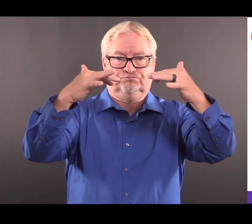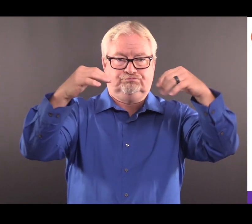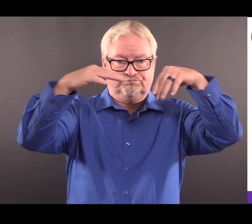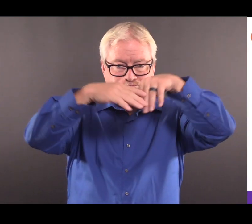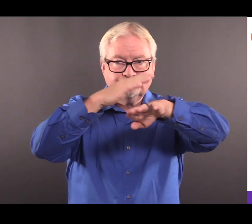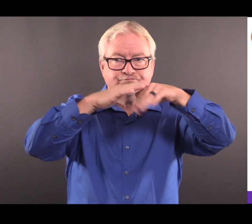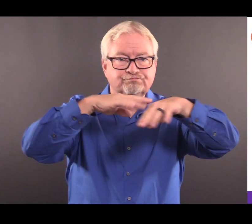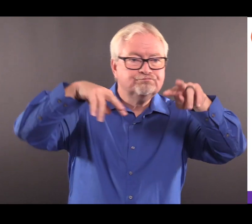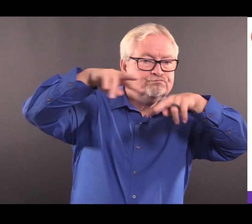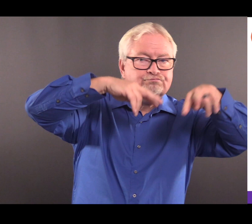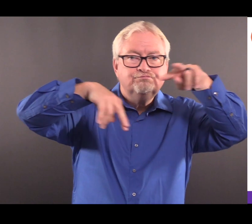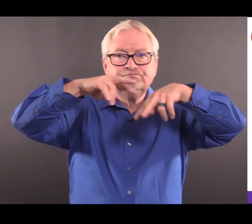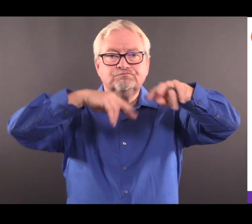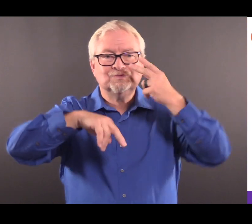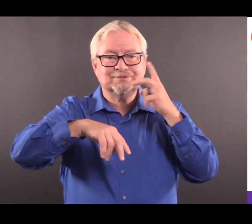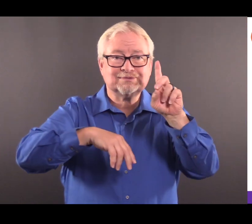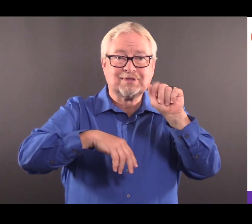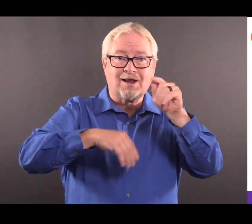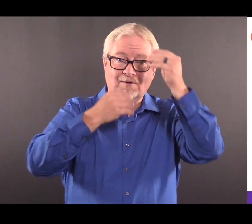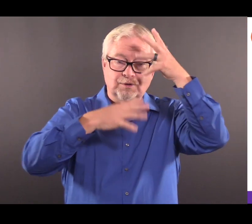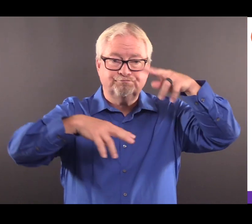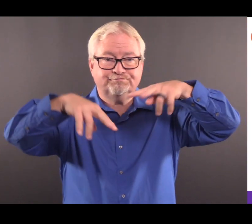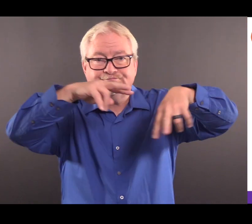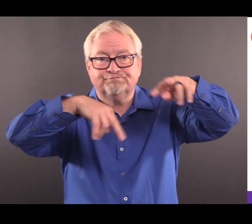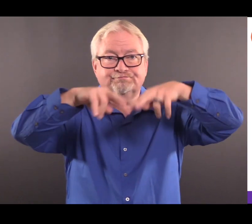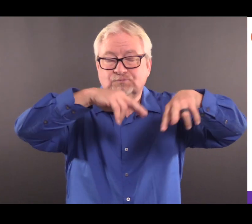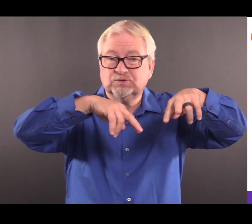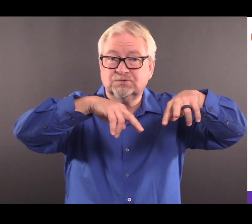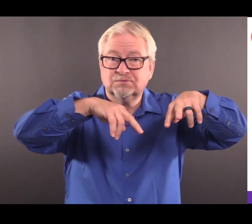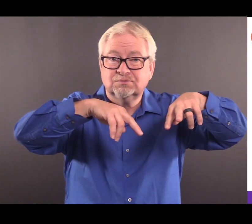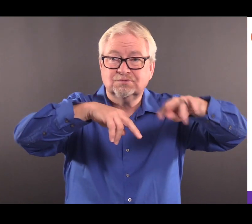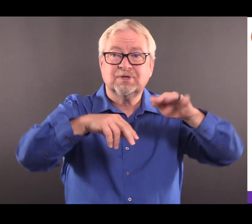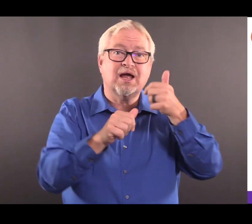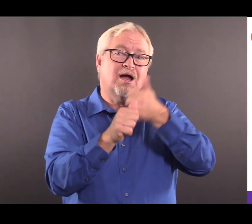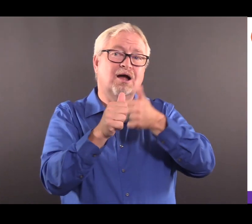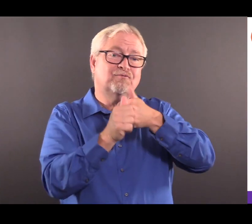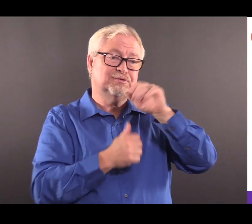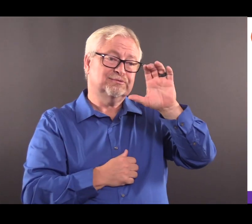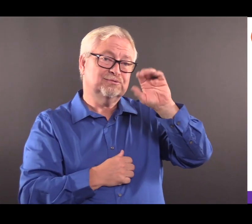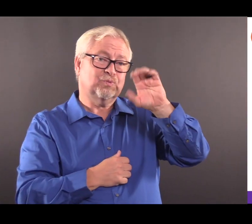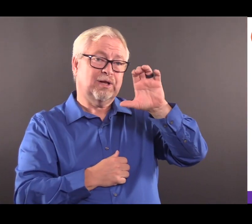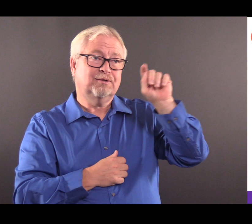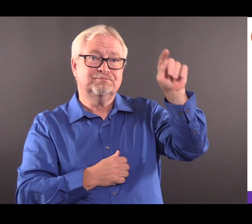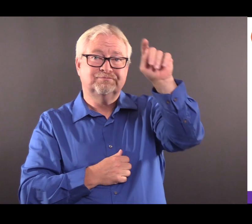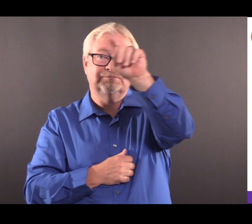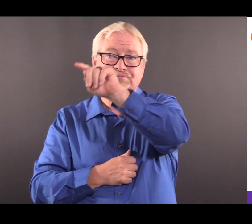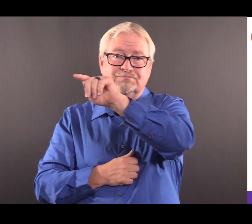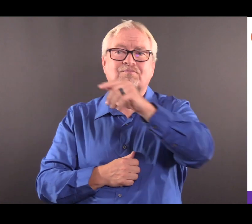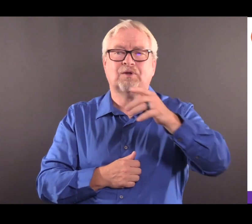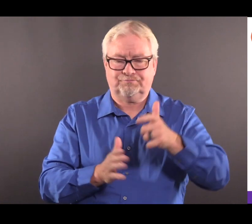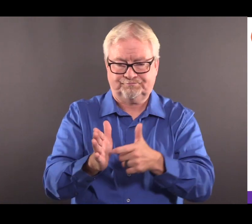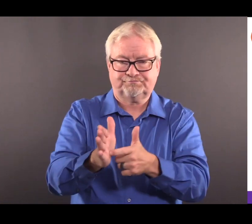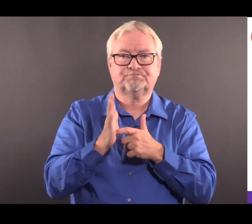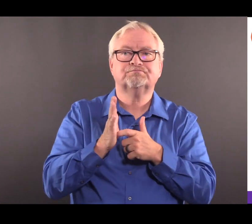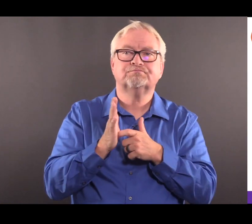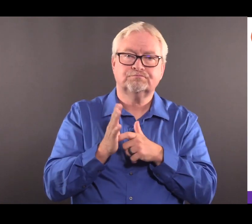Many different providers and stakeholders can access and view the database contents. Each